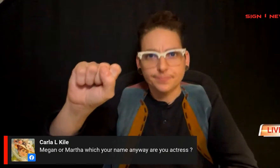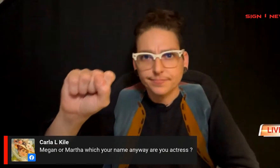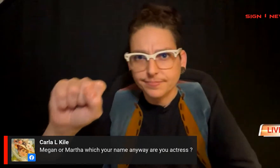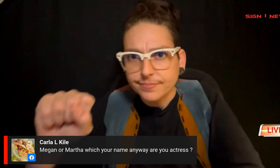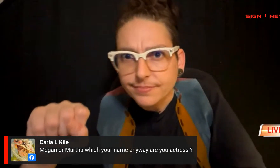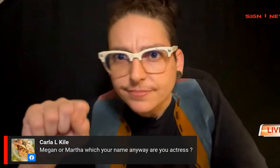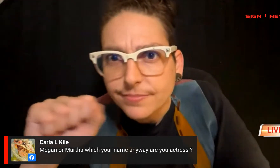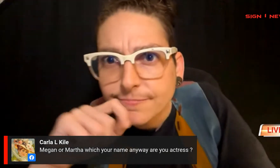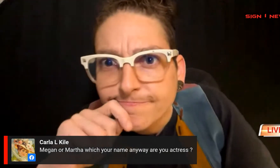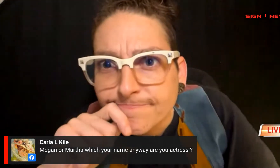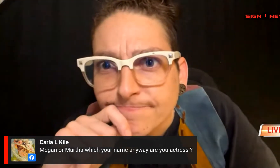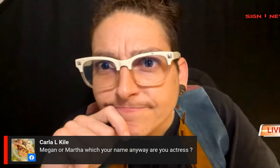how many of you saw